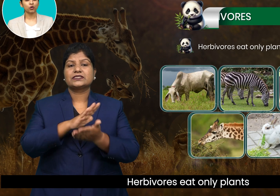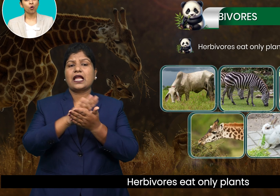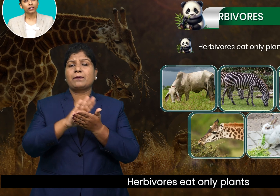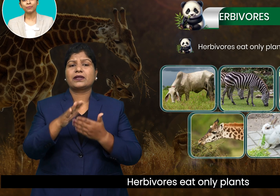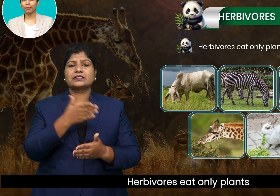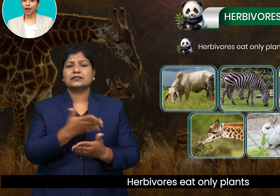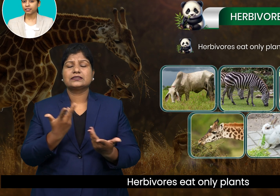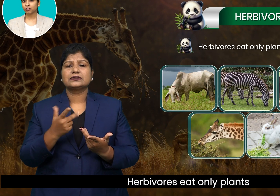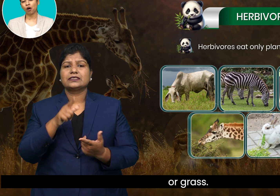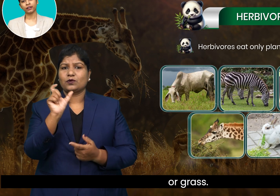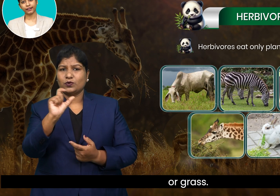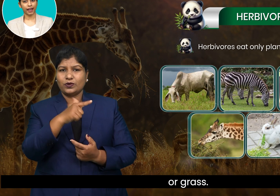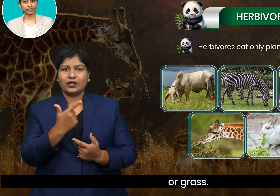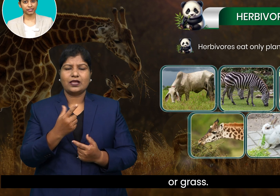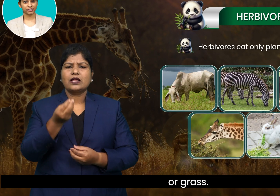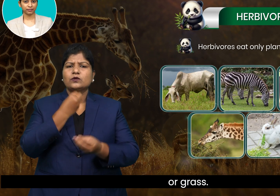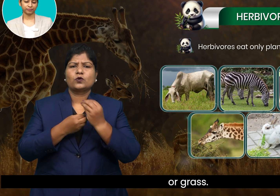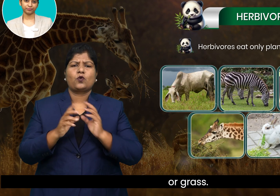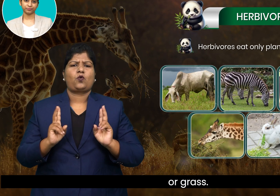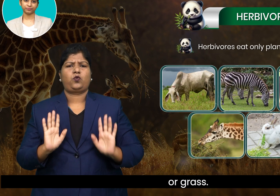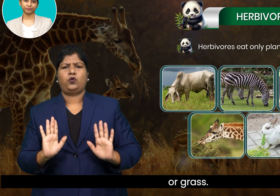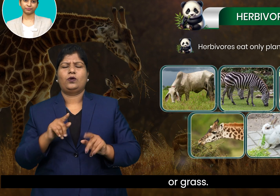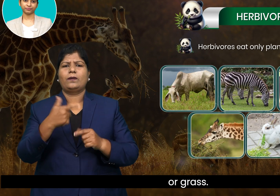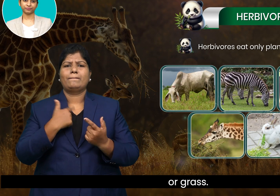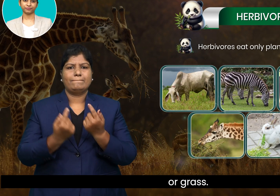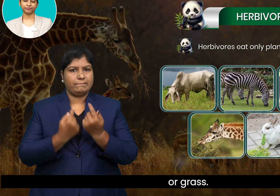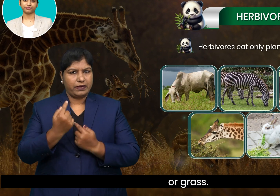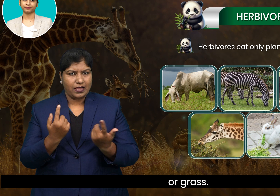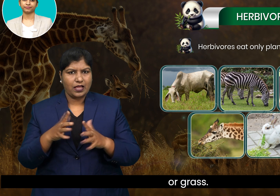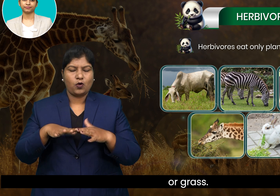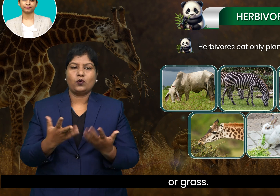Herbivores eat only plants or grass.